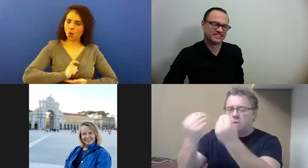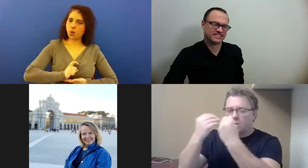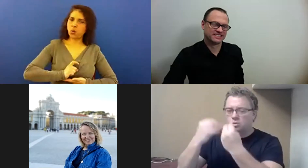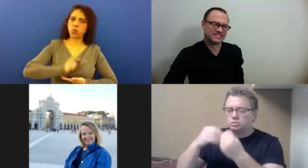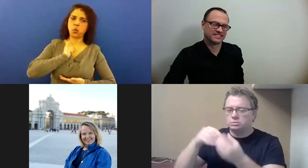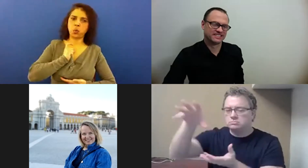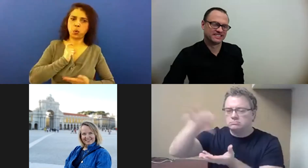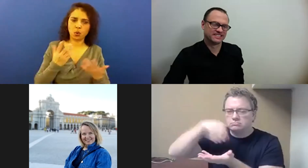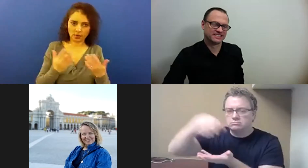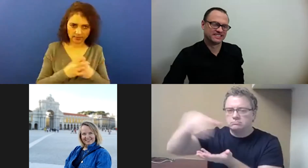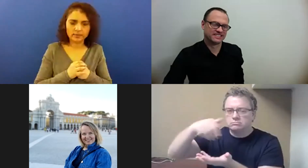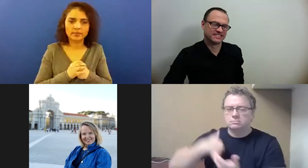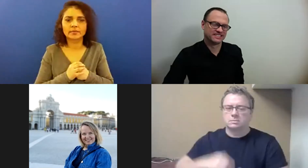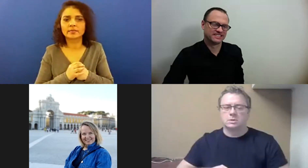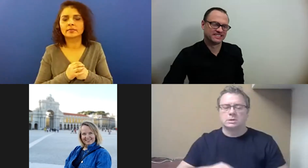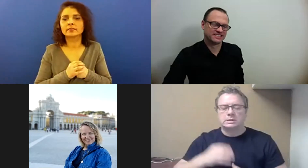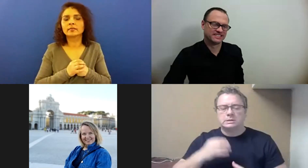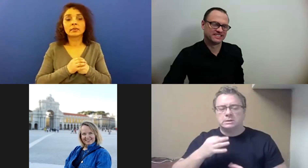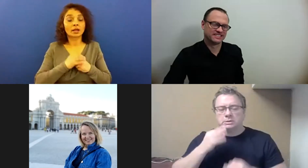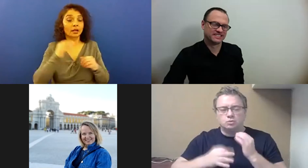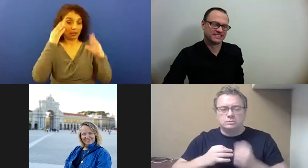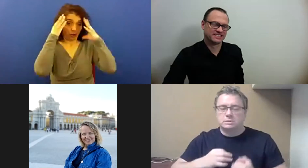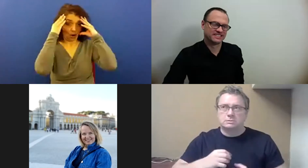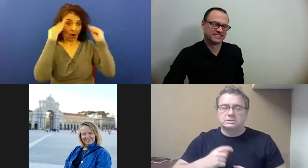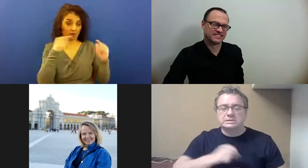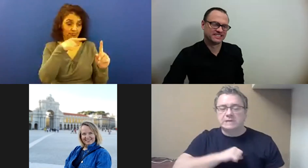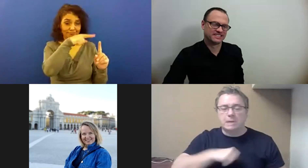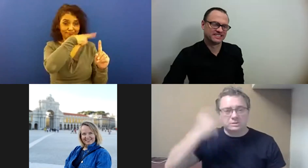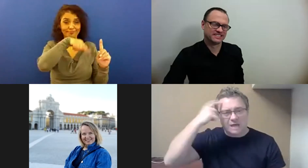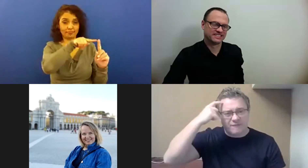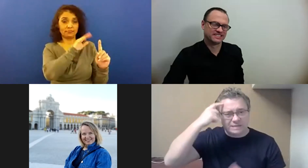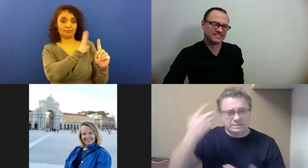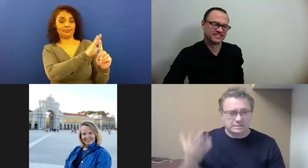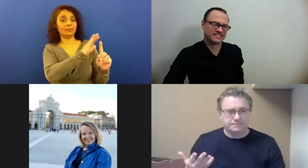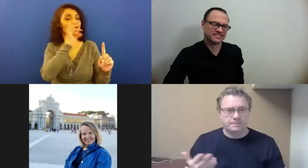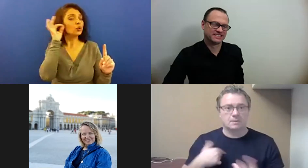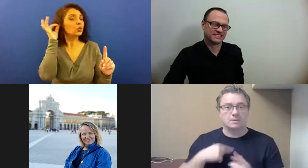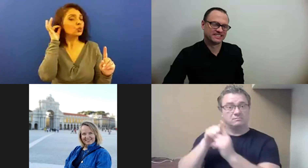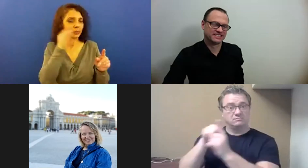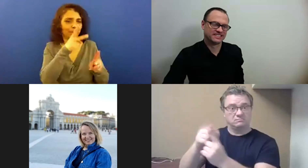Roma women who taught me so much, gave me so much self-confidence.